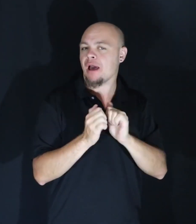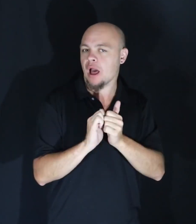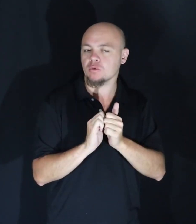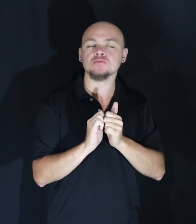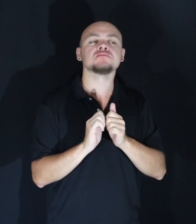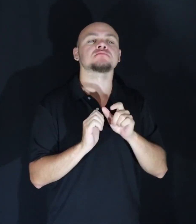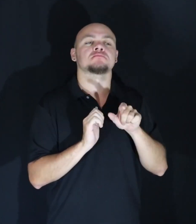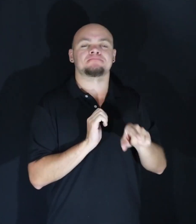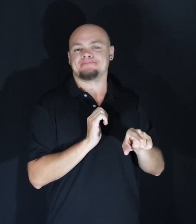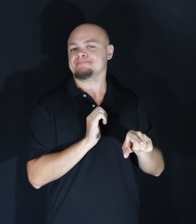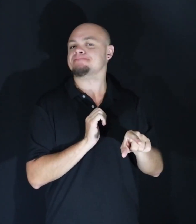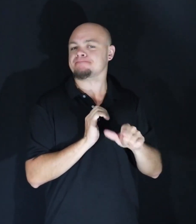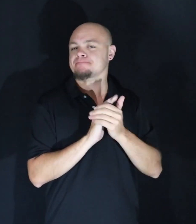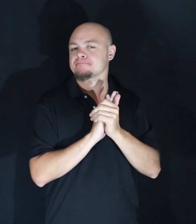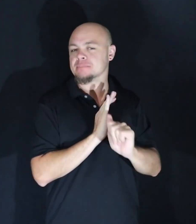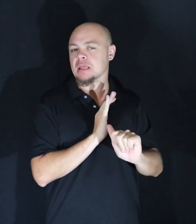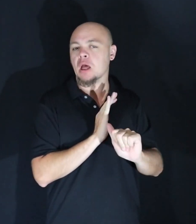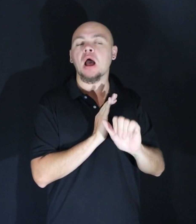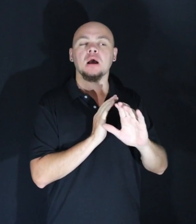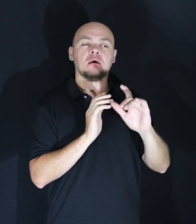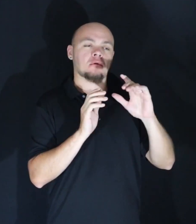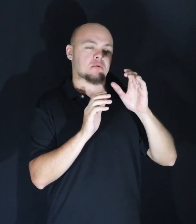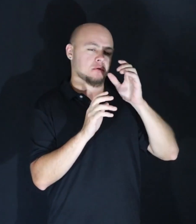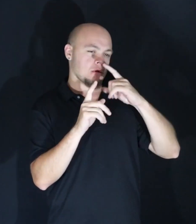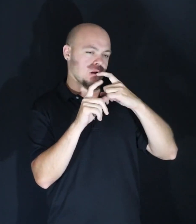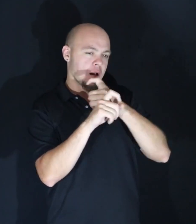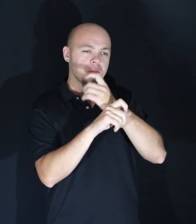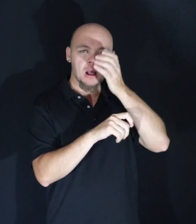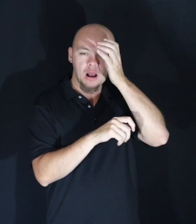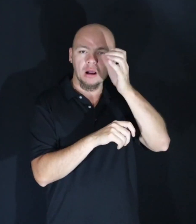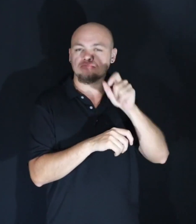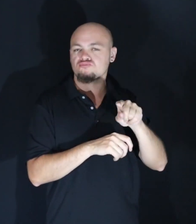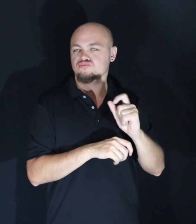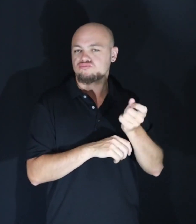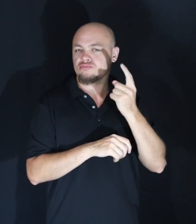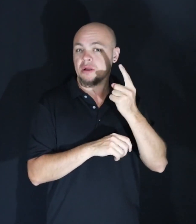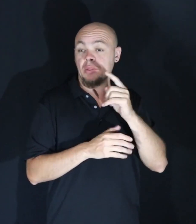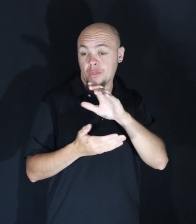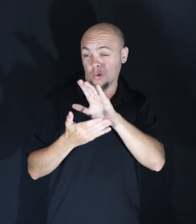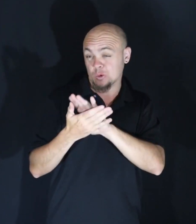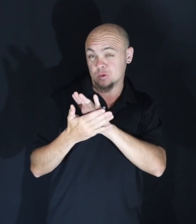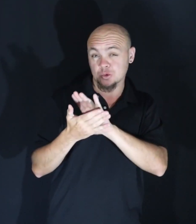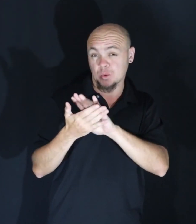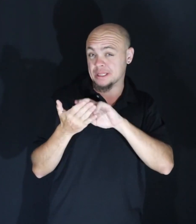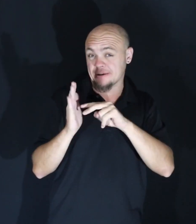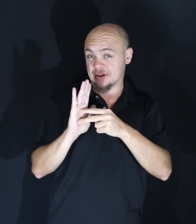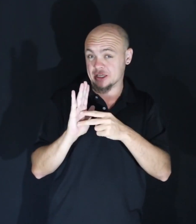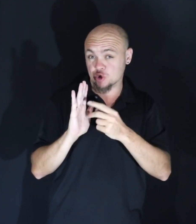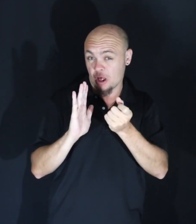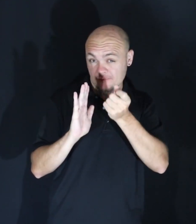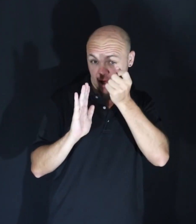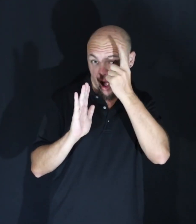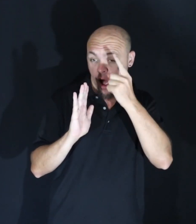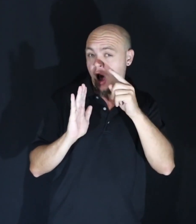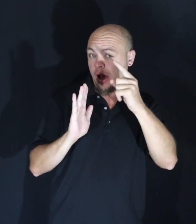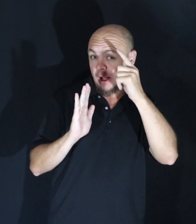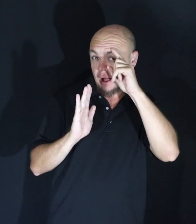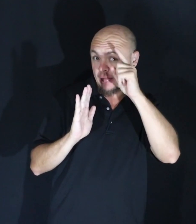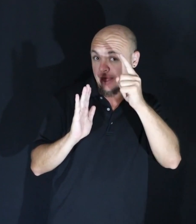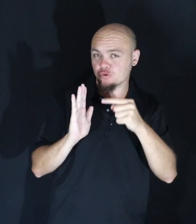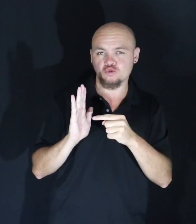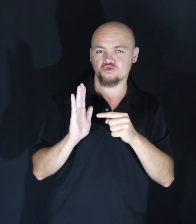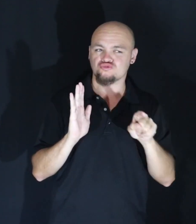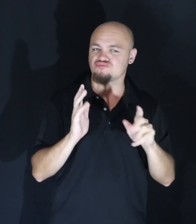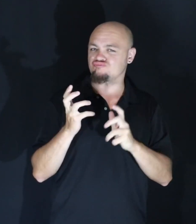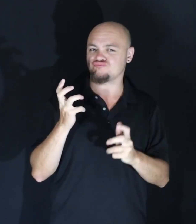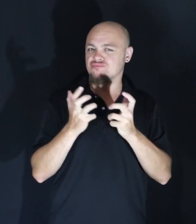and his understanding of complex concepts. His brain doesn't fit the school definition of clever. We also need to recognize